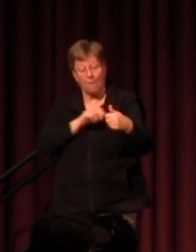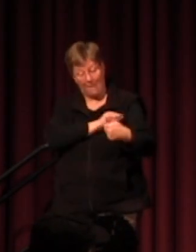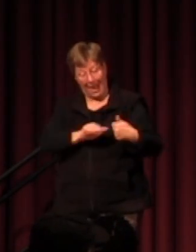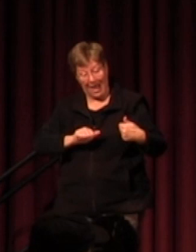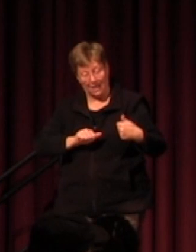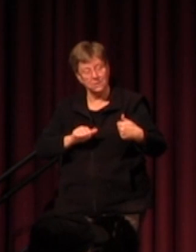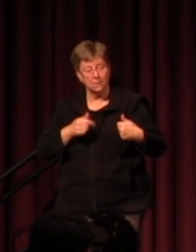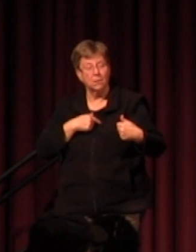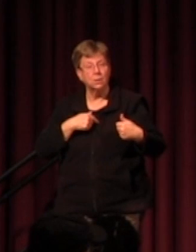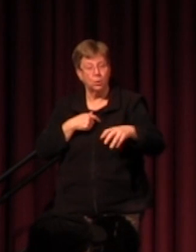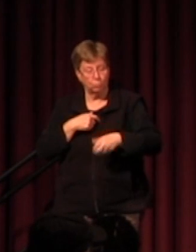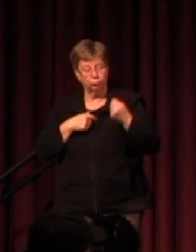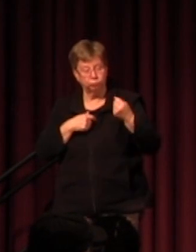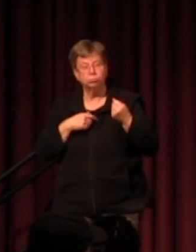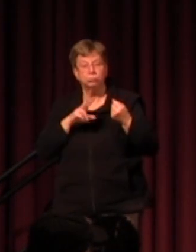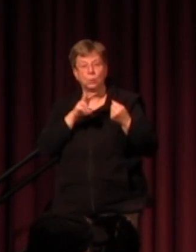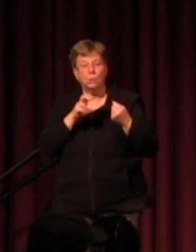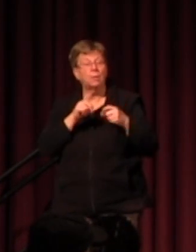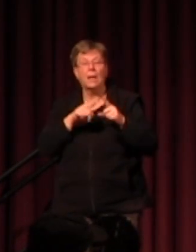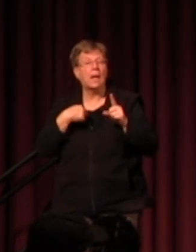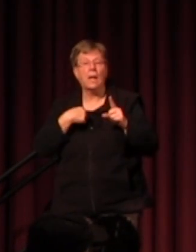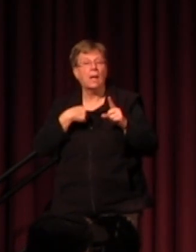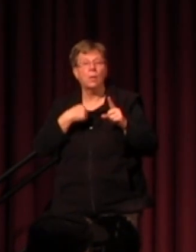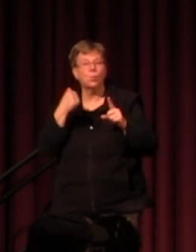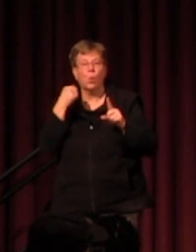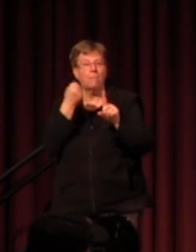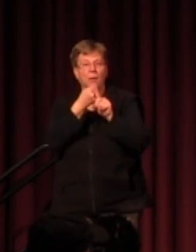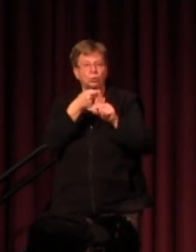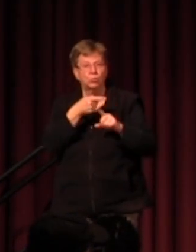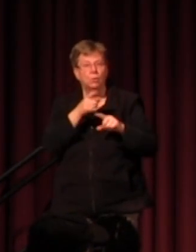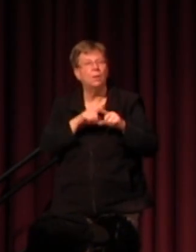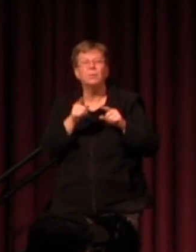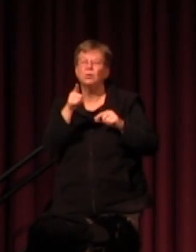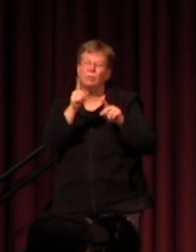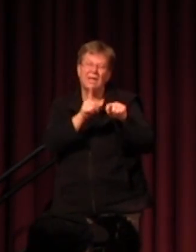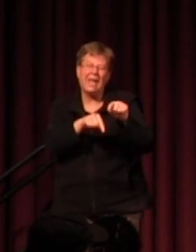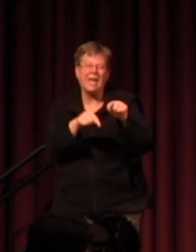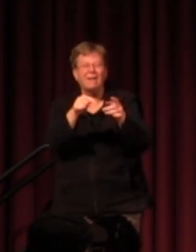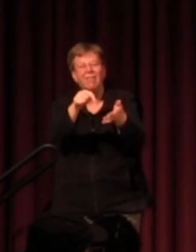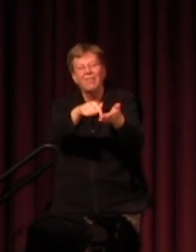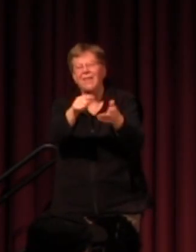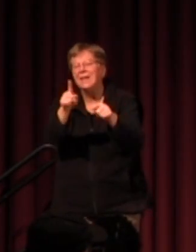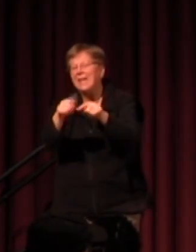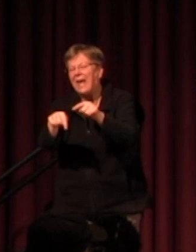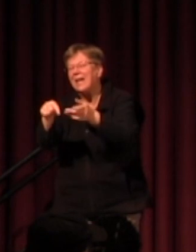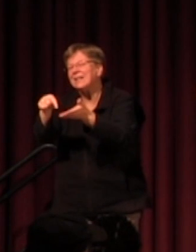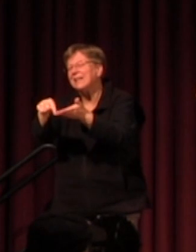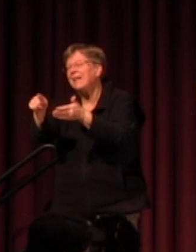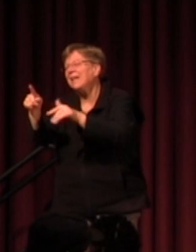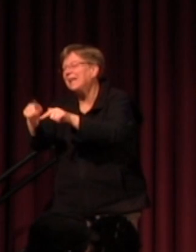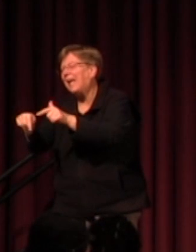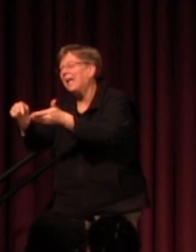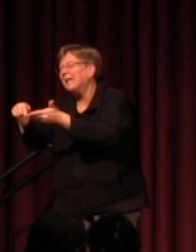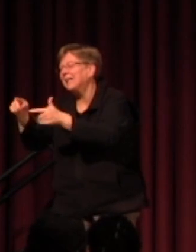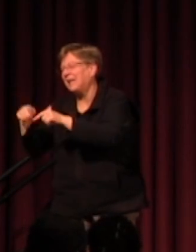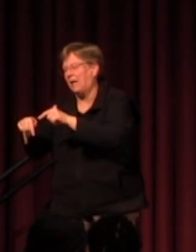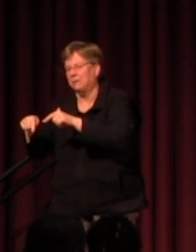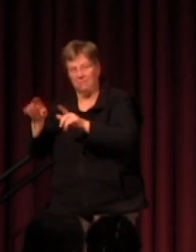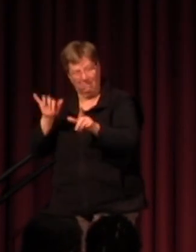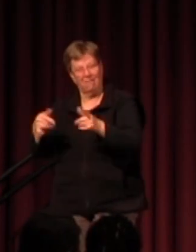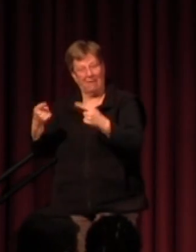get your $200, though, and I promise I will not punch you in the mouth. That's pretty much what was happening one generation ago.